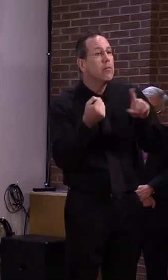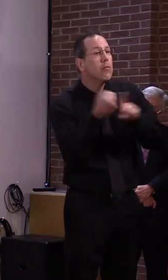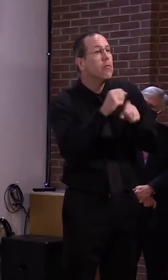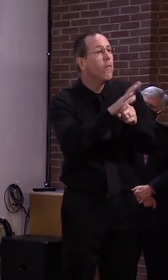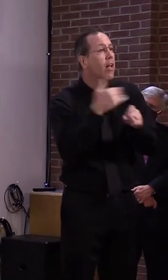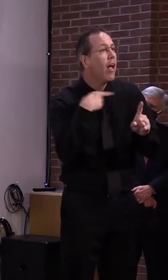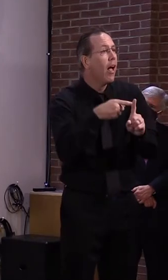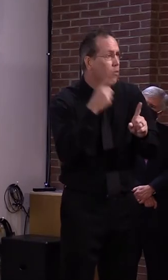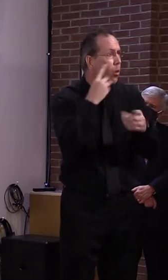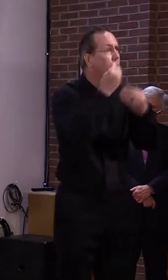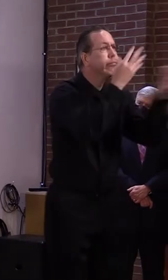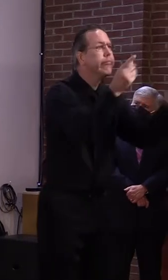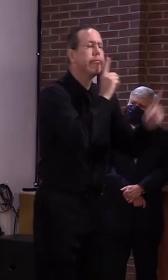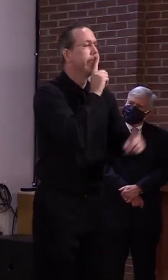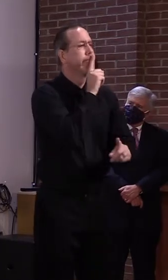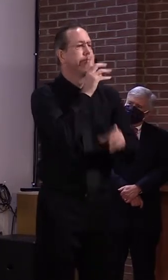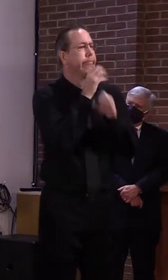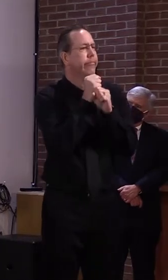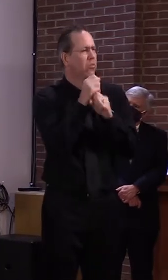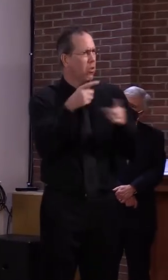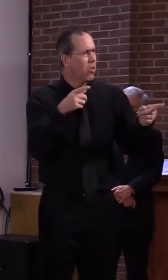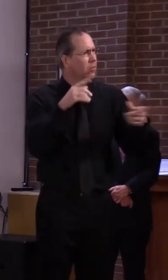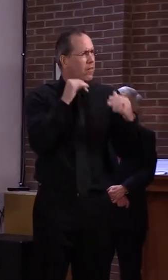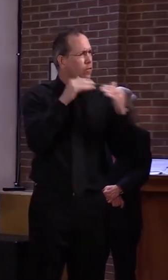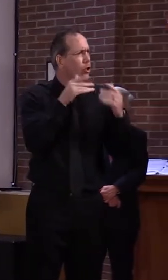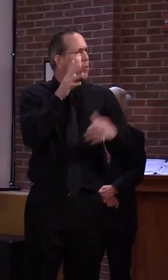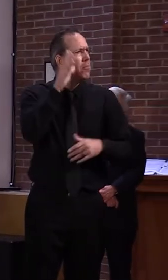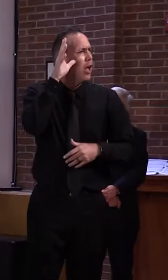Thank you very much. I appreciate that, Governor.